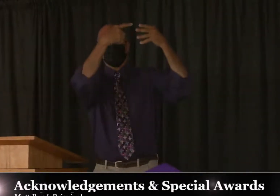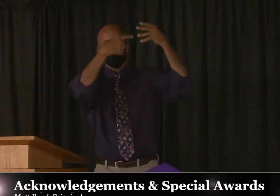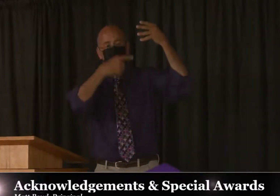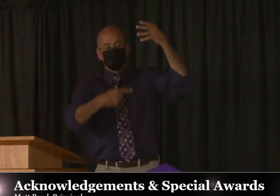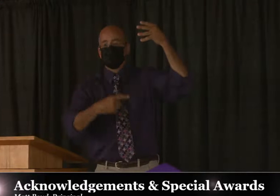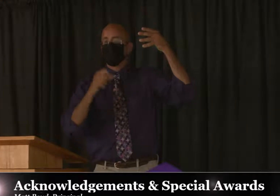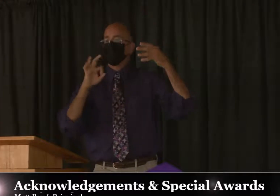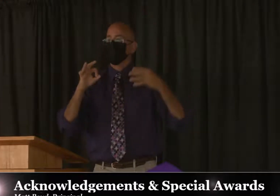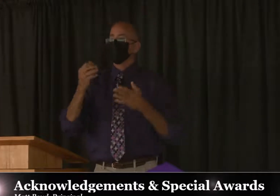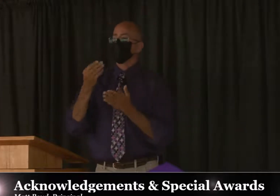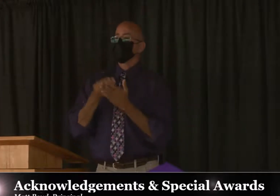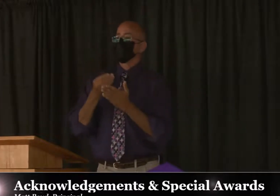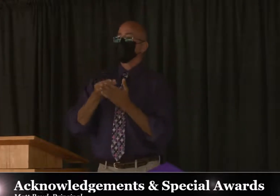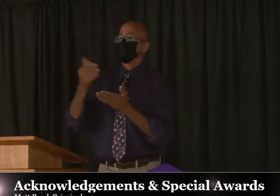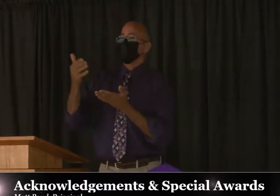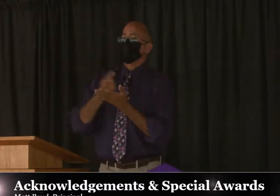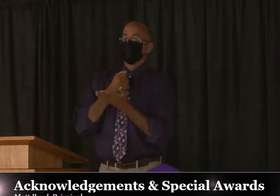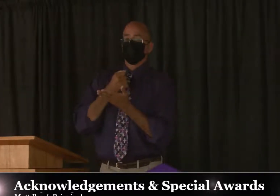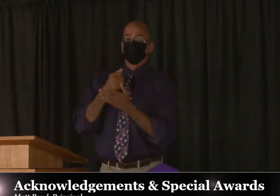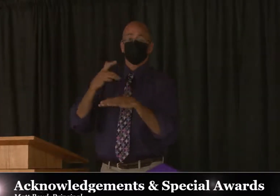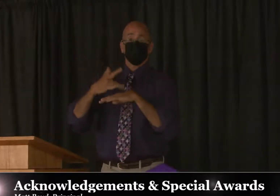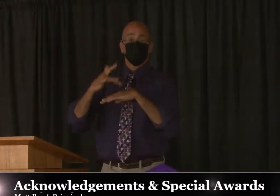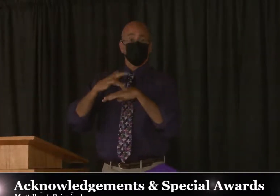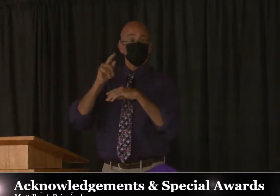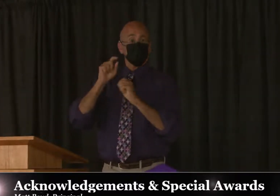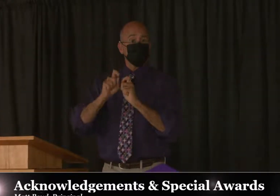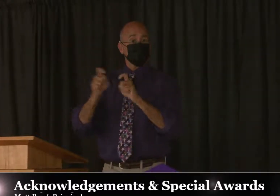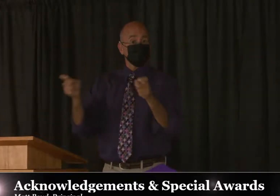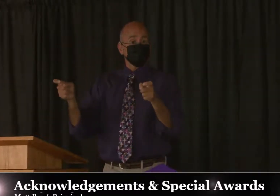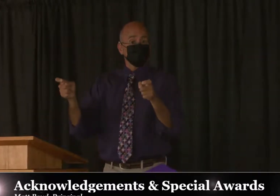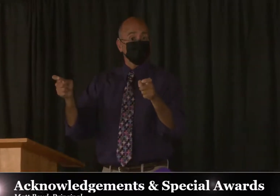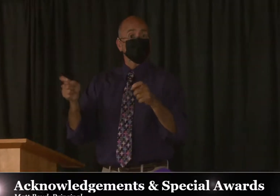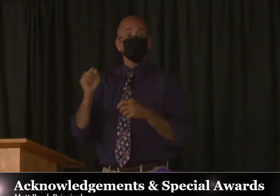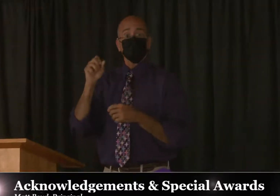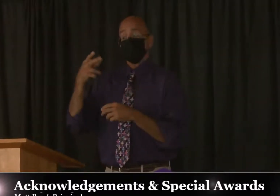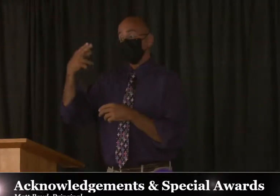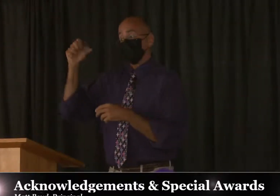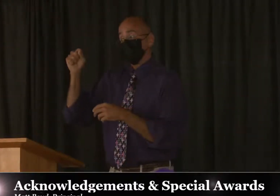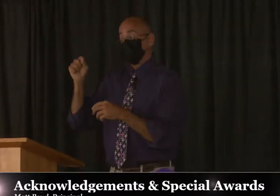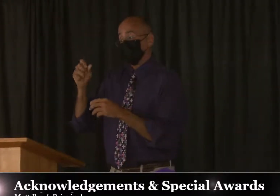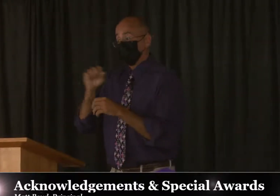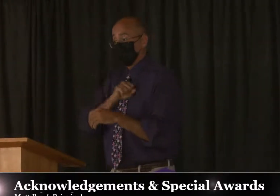school and the different awards that we do and the different scholarships that are available.